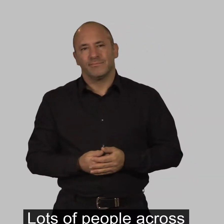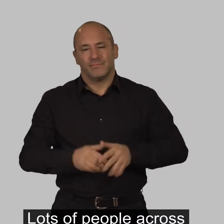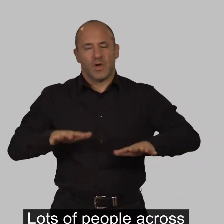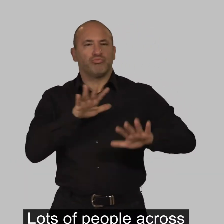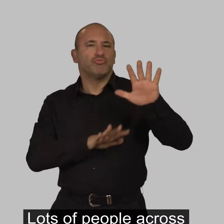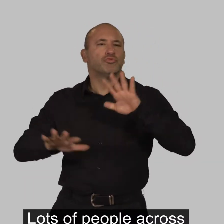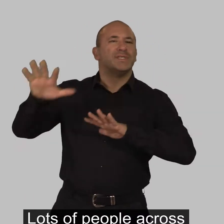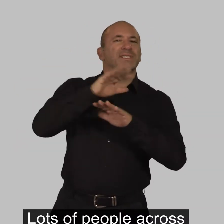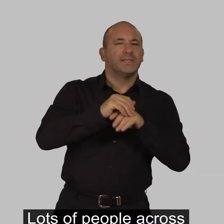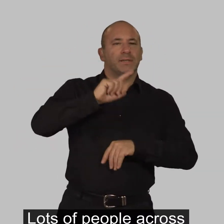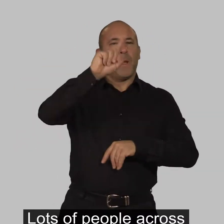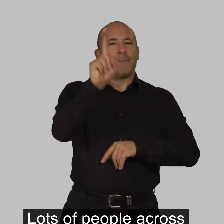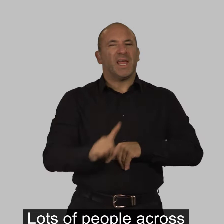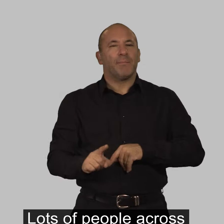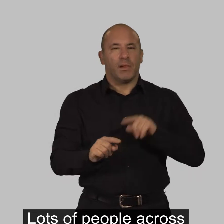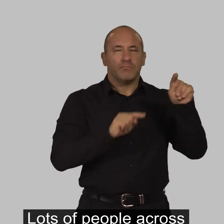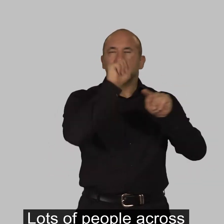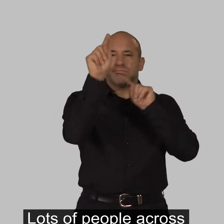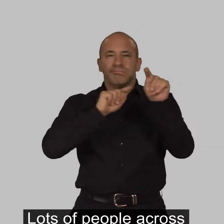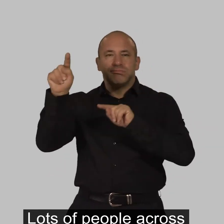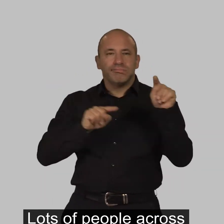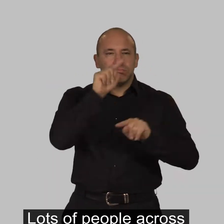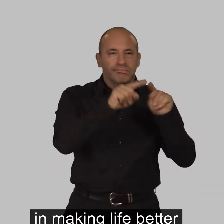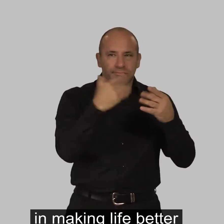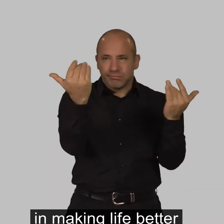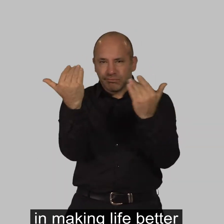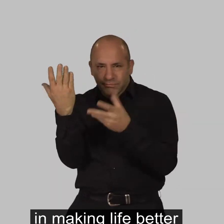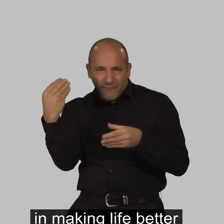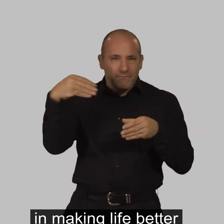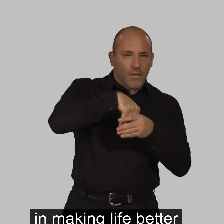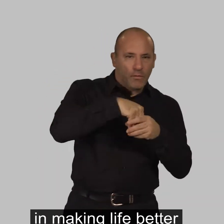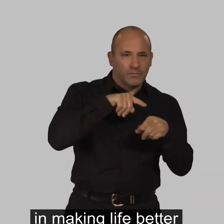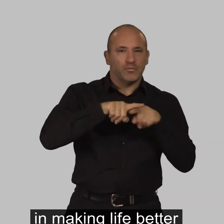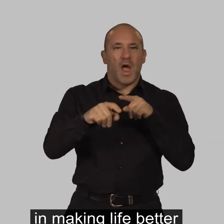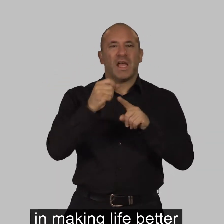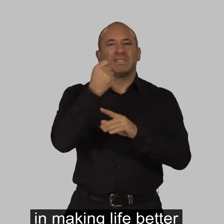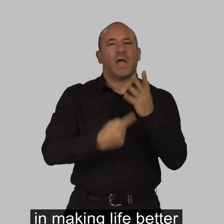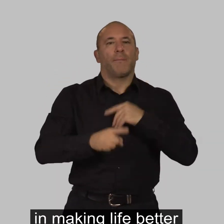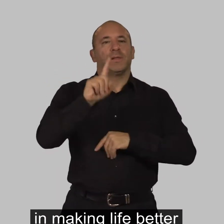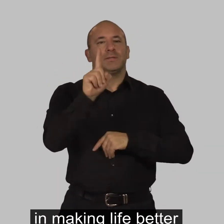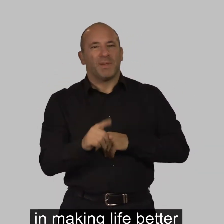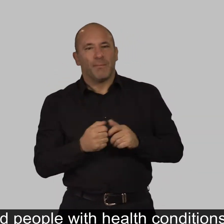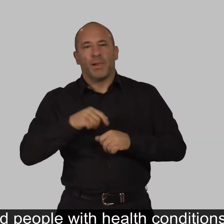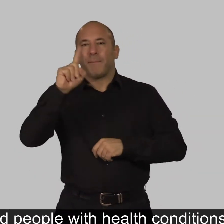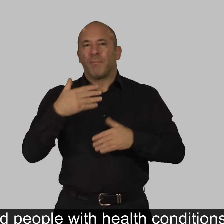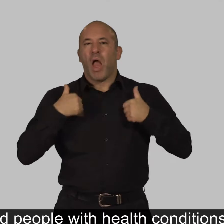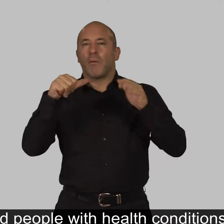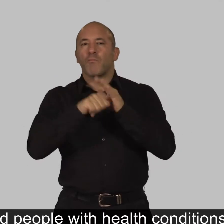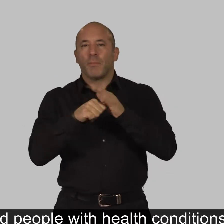Lots of people across the country have been involved in making life better for disabled people and people with health